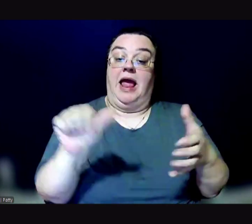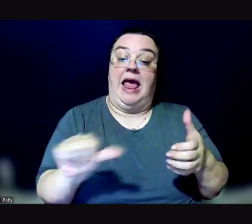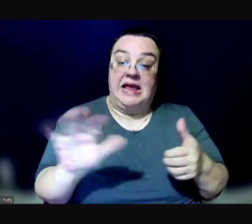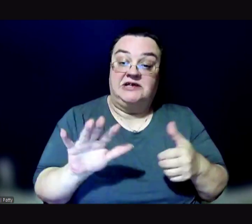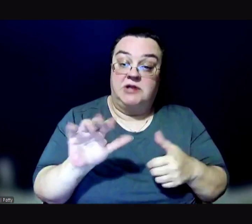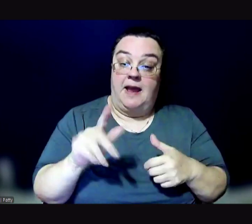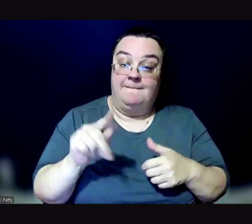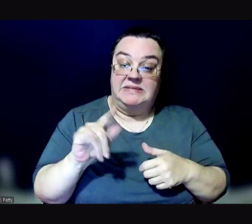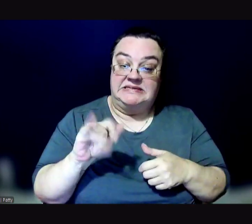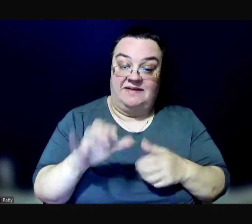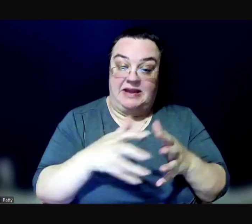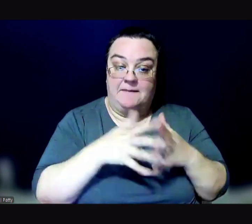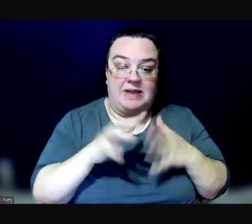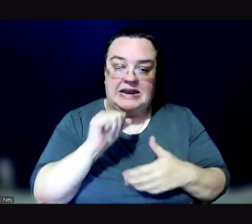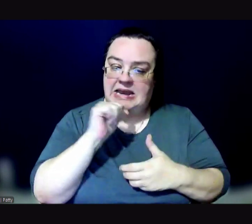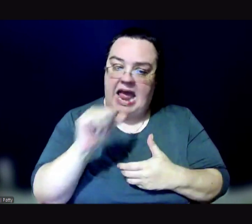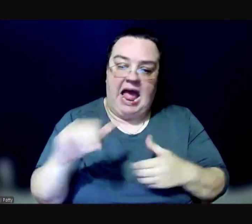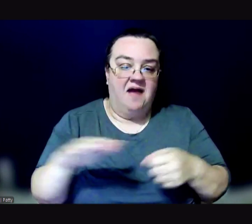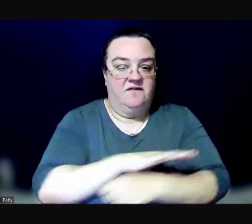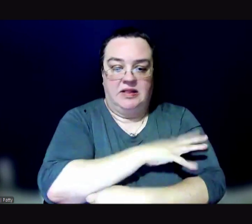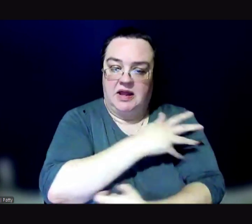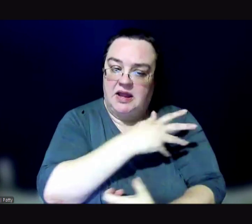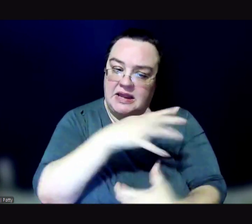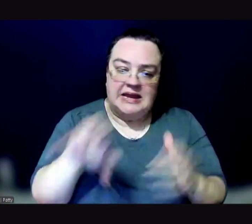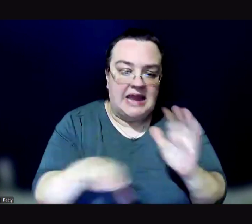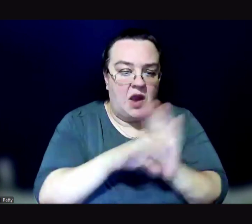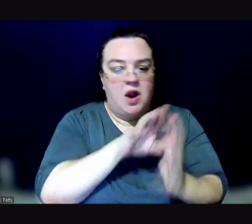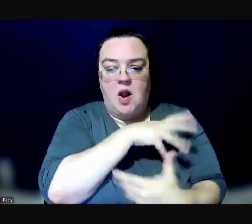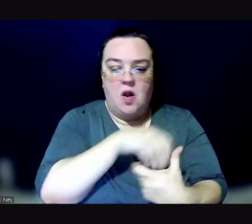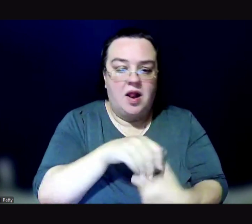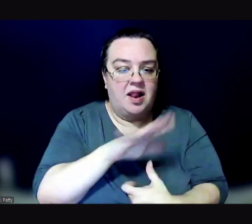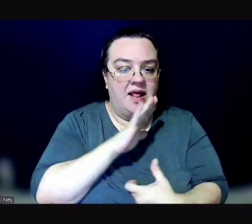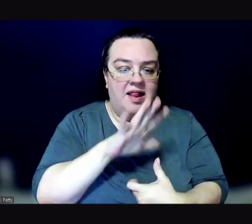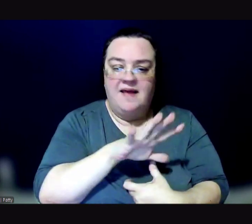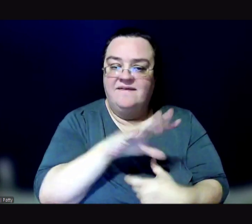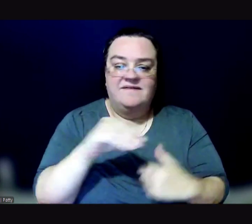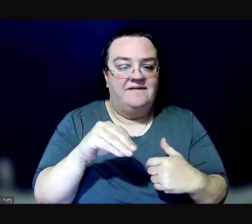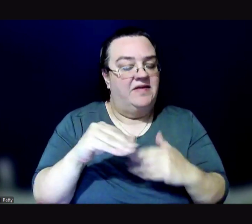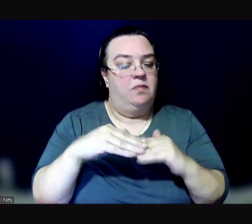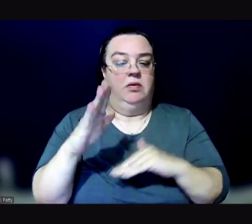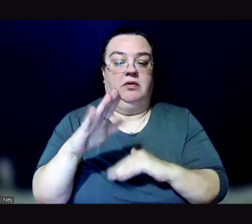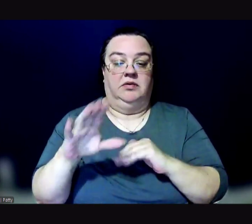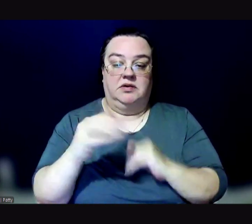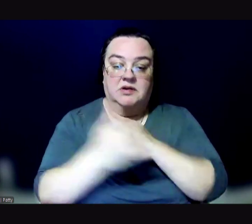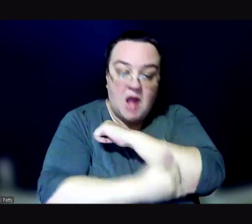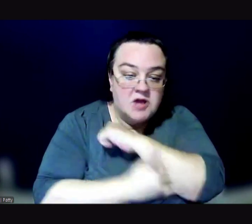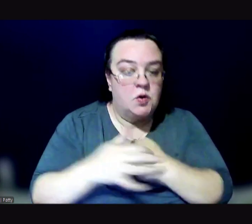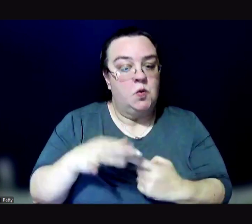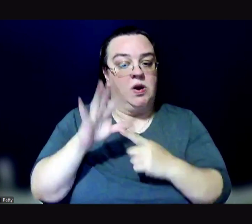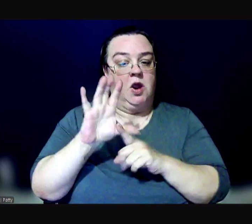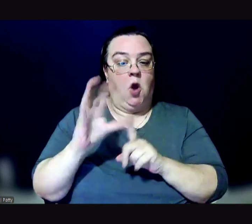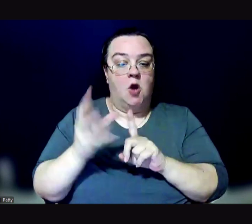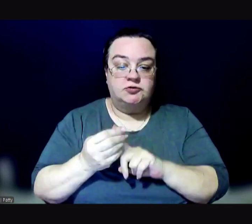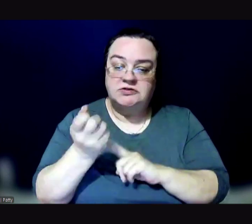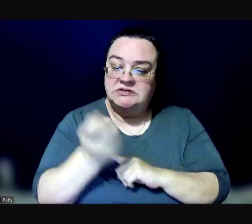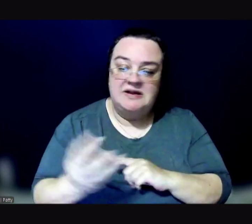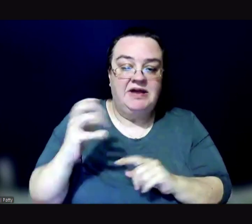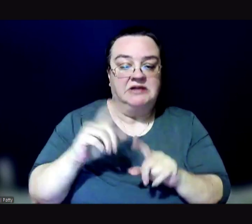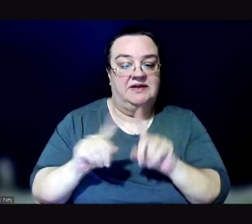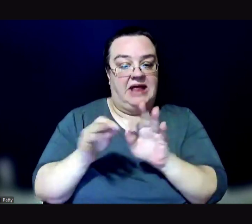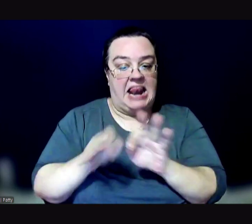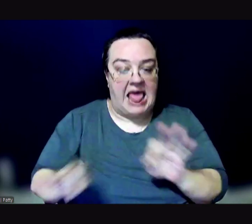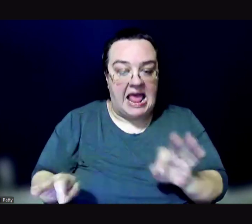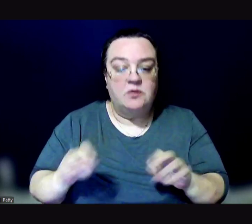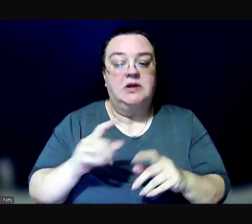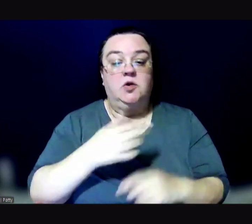and encompass its 50-plus countries, unique cultures, hundreds of languages, different religions, vibrant traditions, and distinct immigration paths to